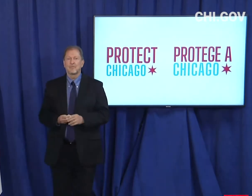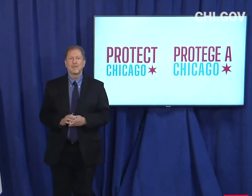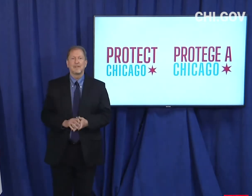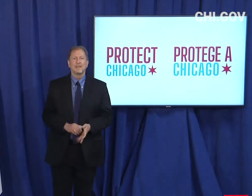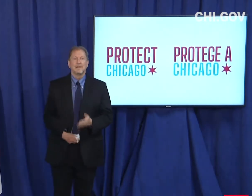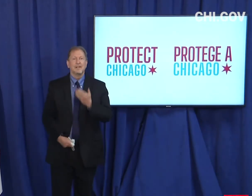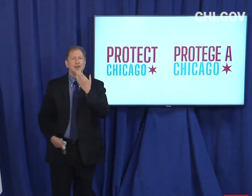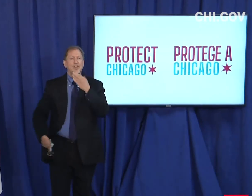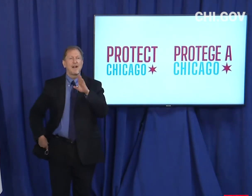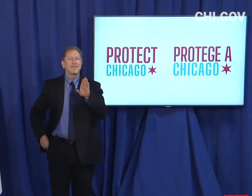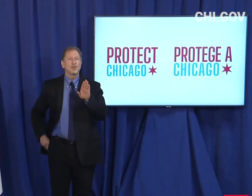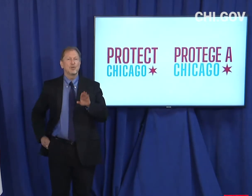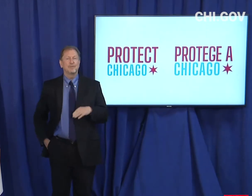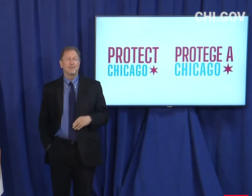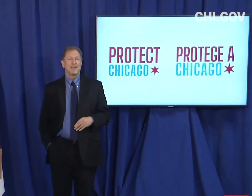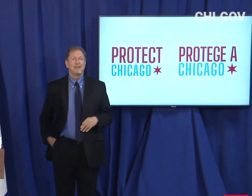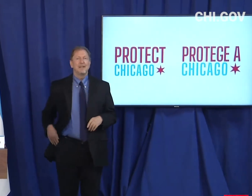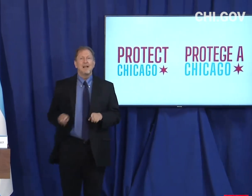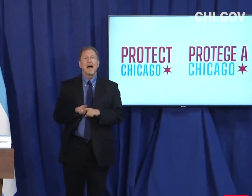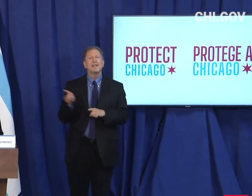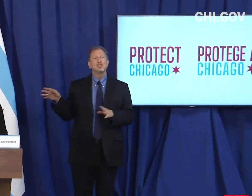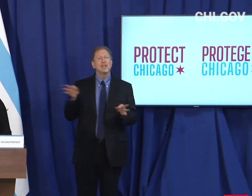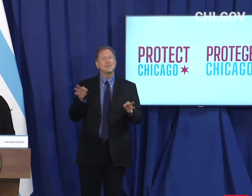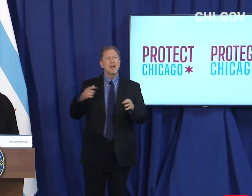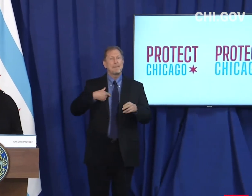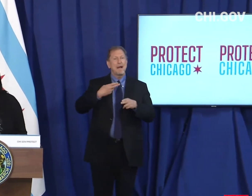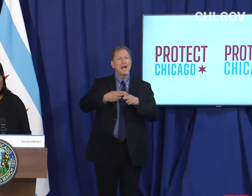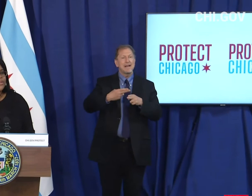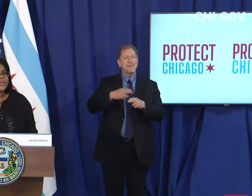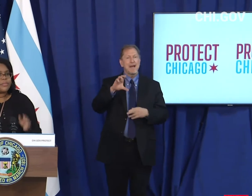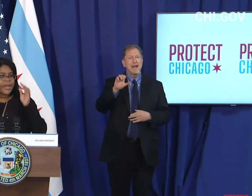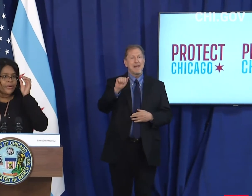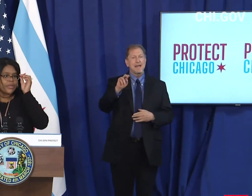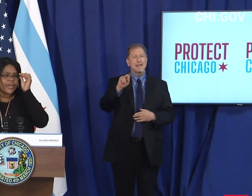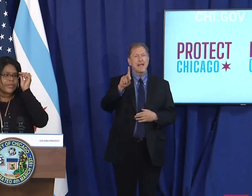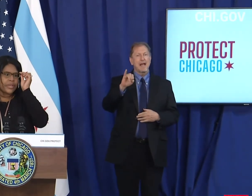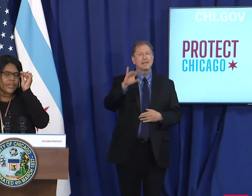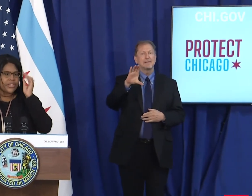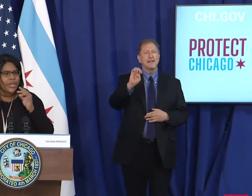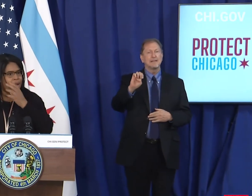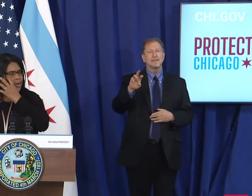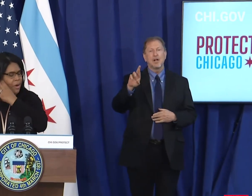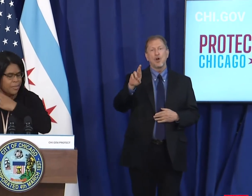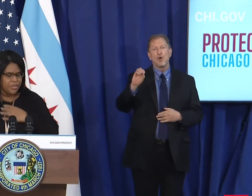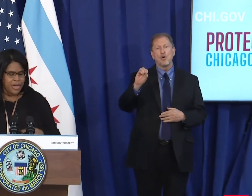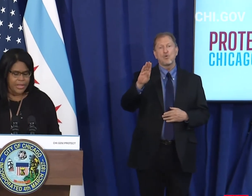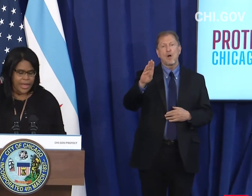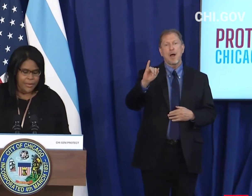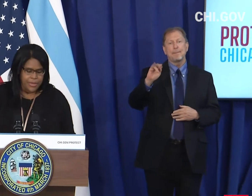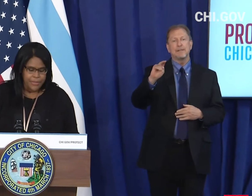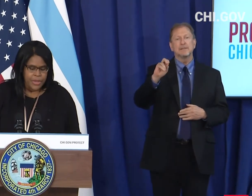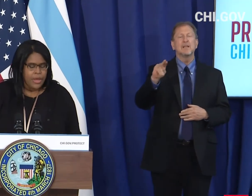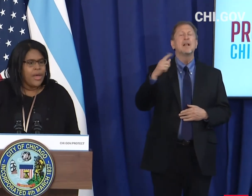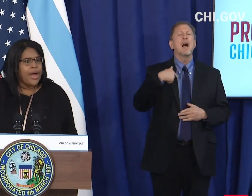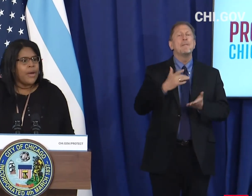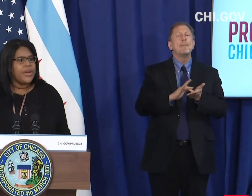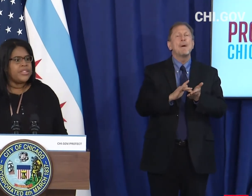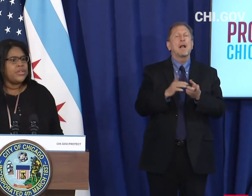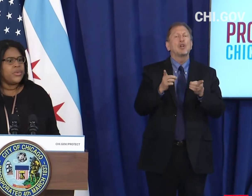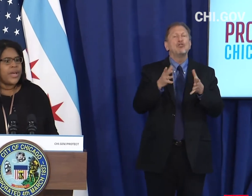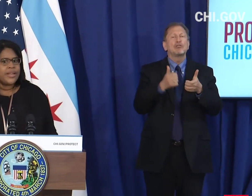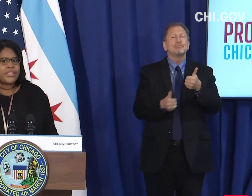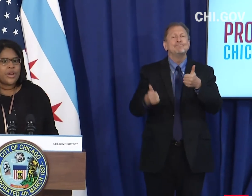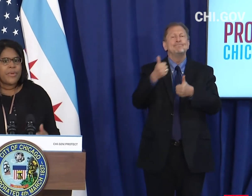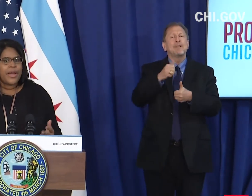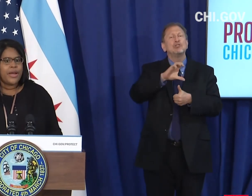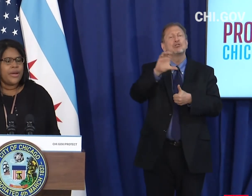Good afternoon. As Dr. Arwady mentioned, I'm Candace Robinson, one of the medical directors here at the Chicago Department of Public Health. I wanted